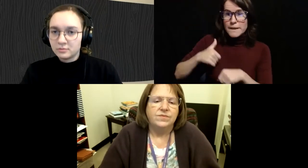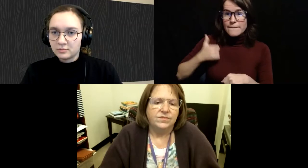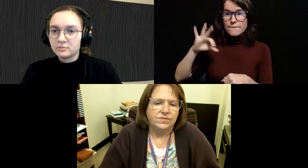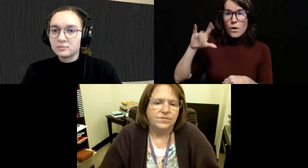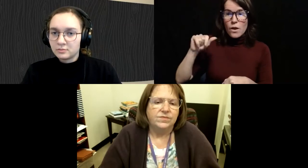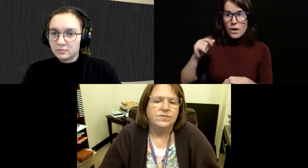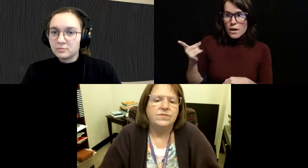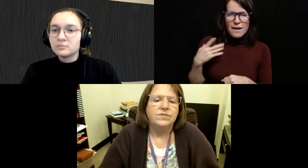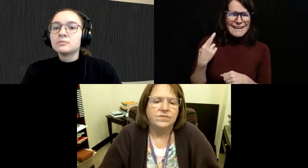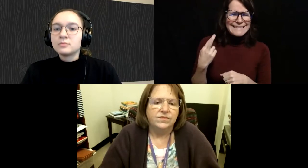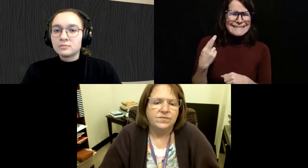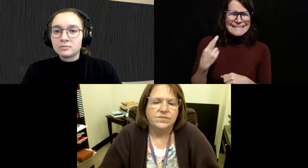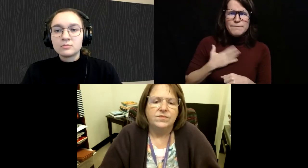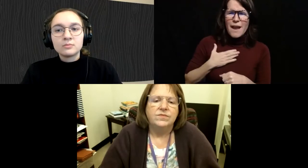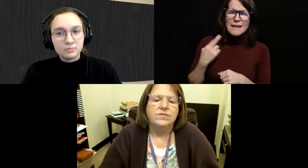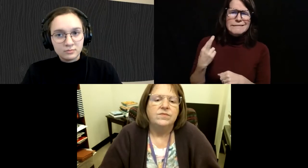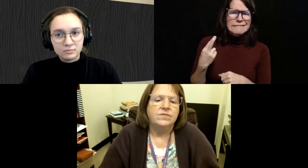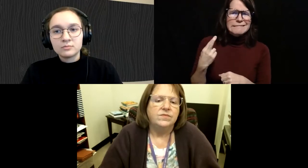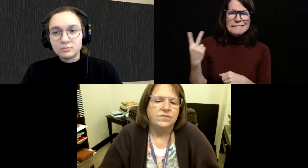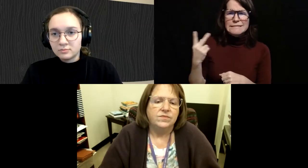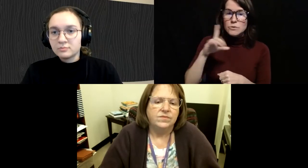SSP, but now that I'm in Florida,